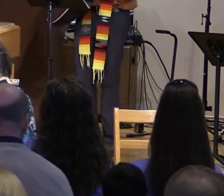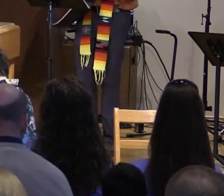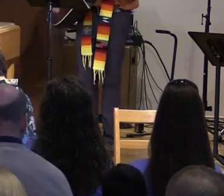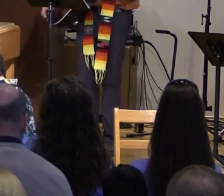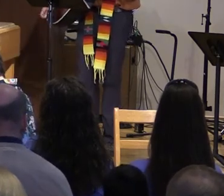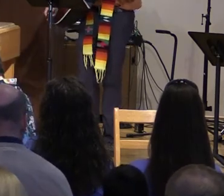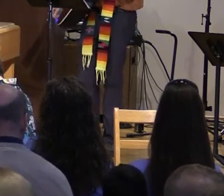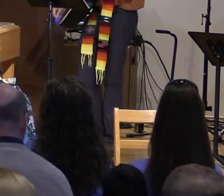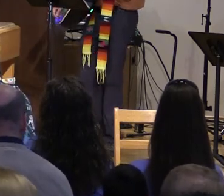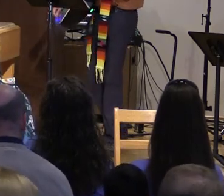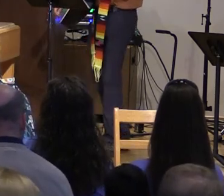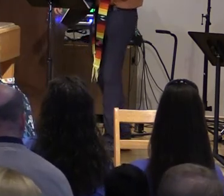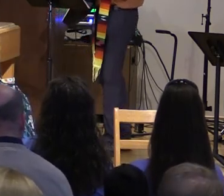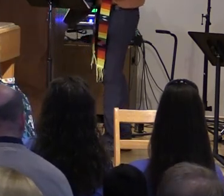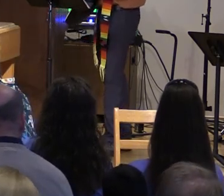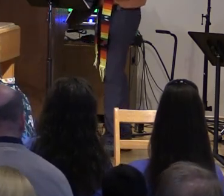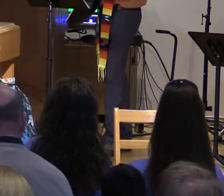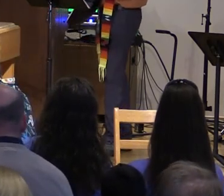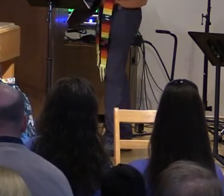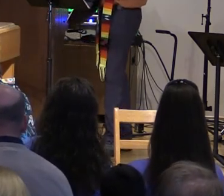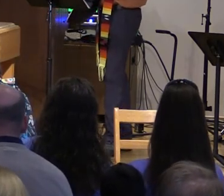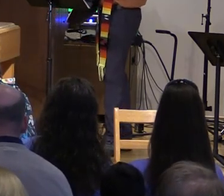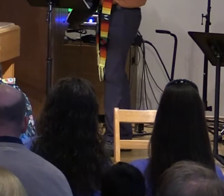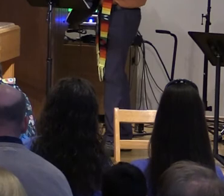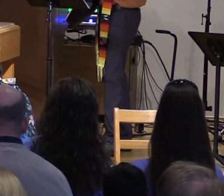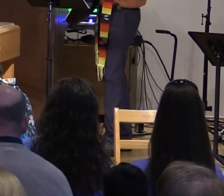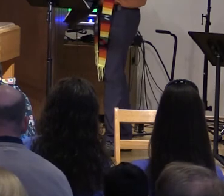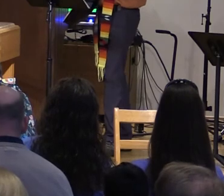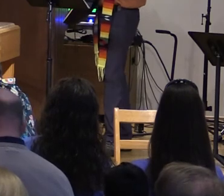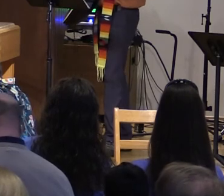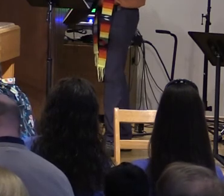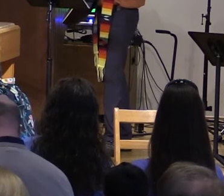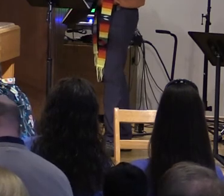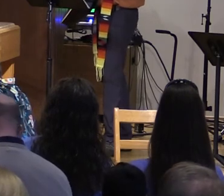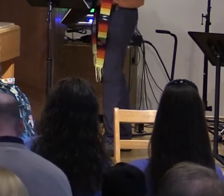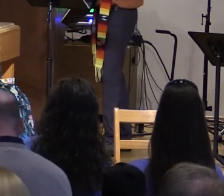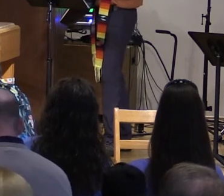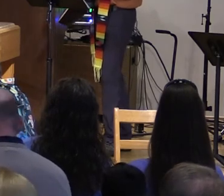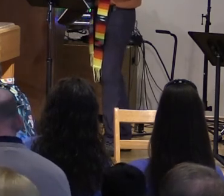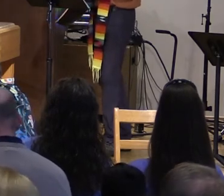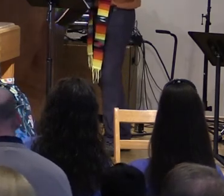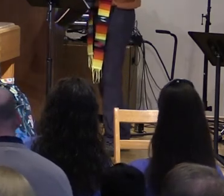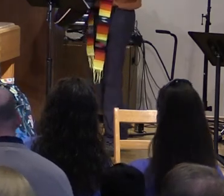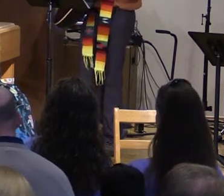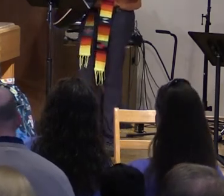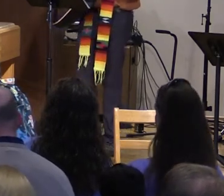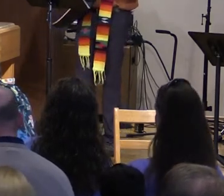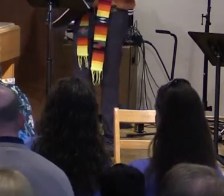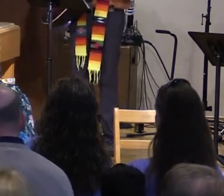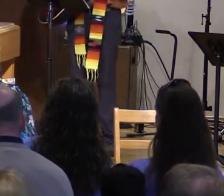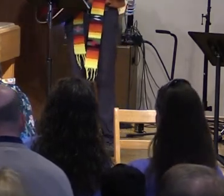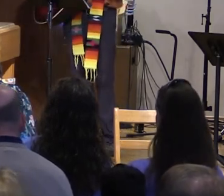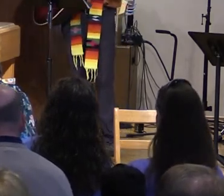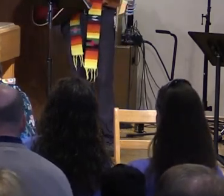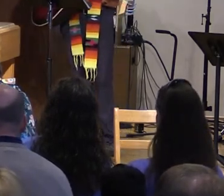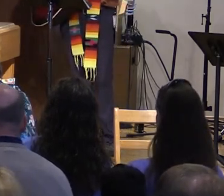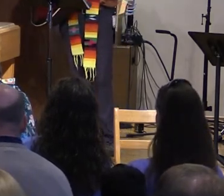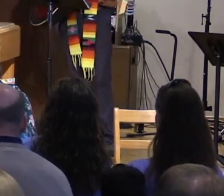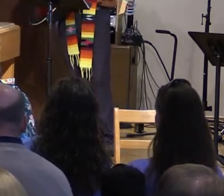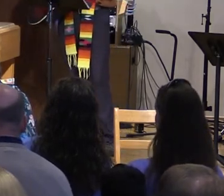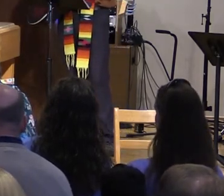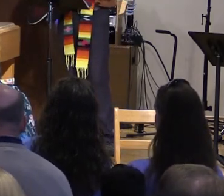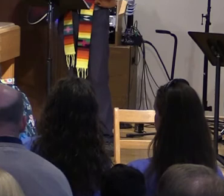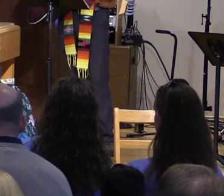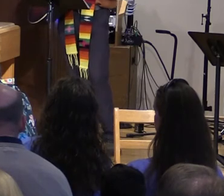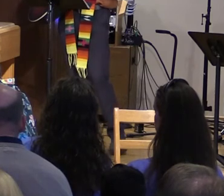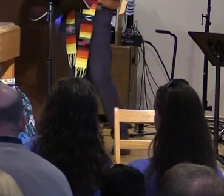love. Your love never fails and never gives up, never runs out on me. Your love